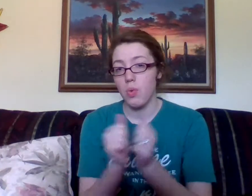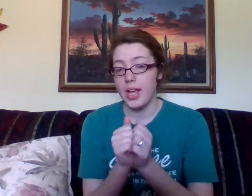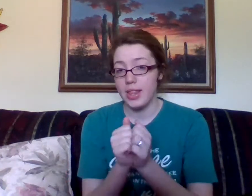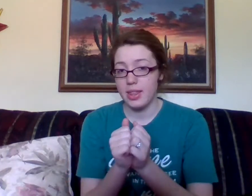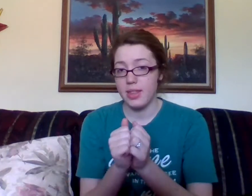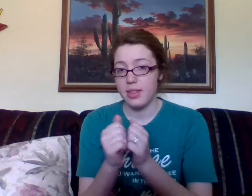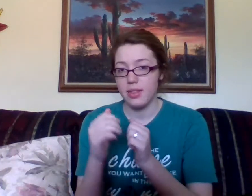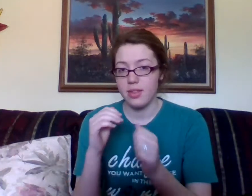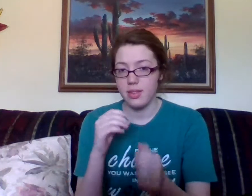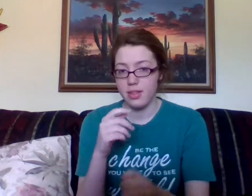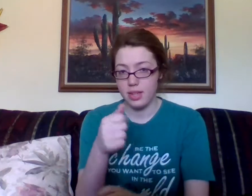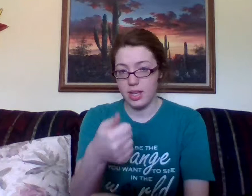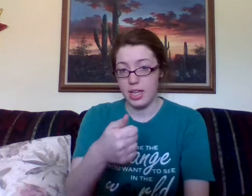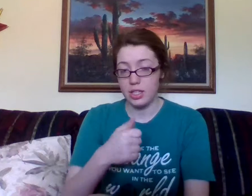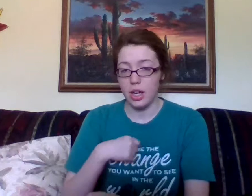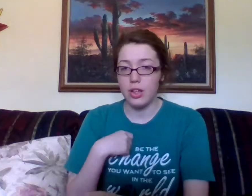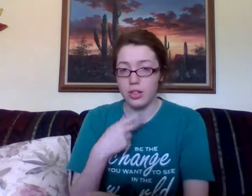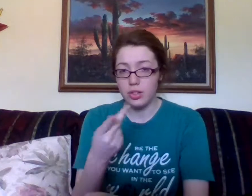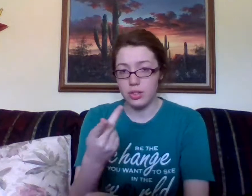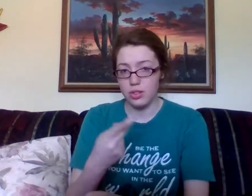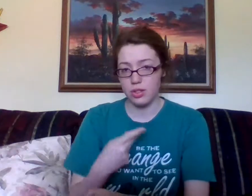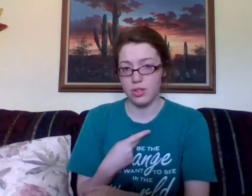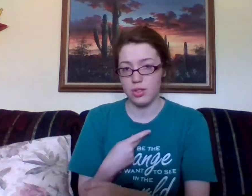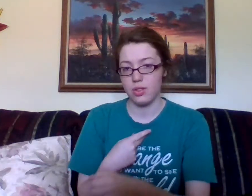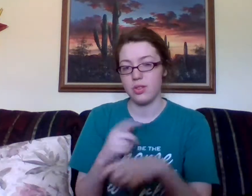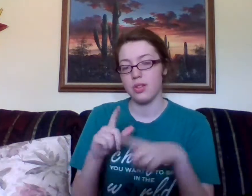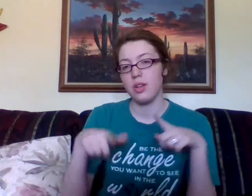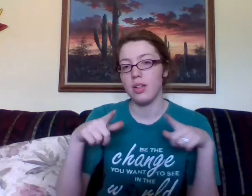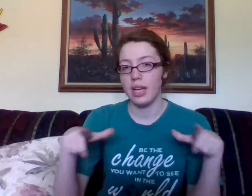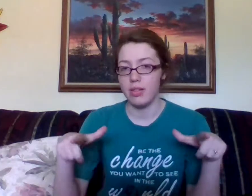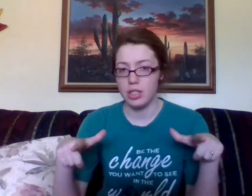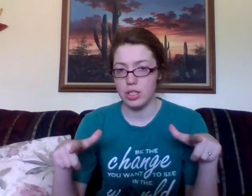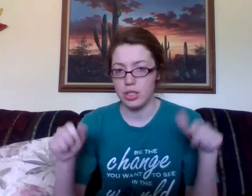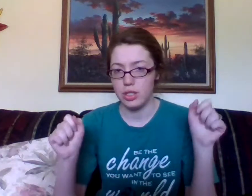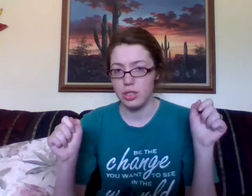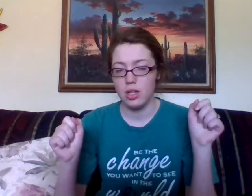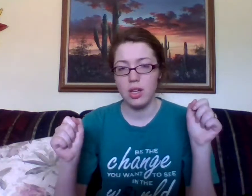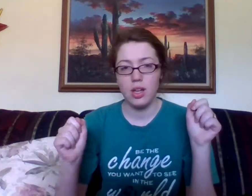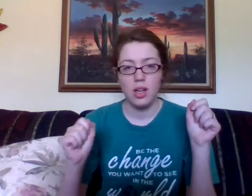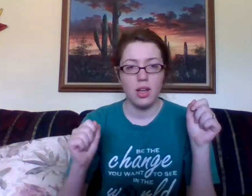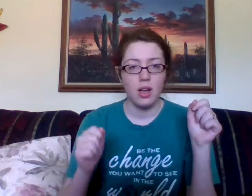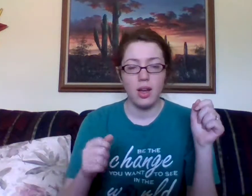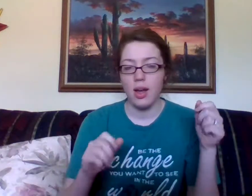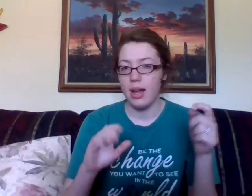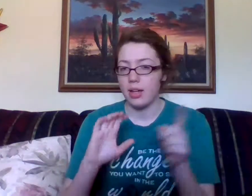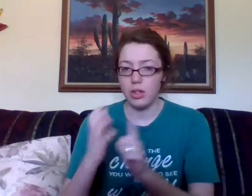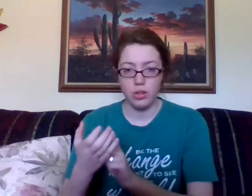with each other's languages and